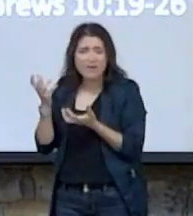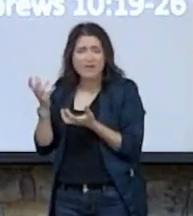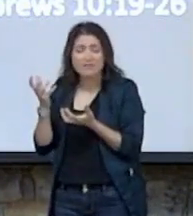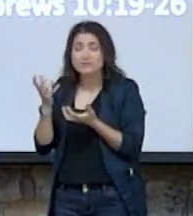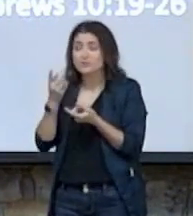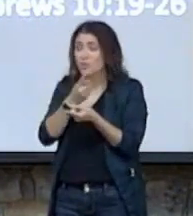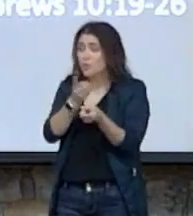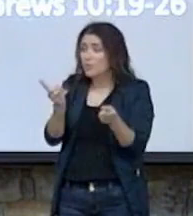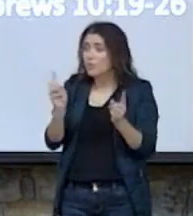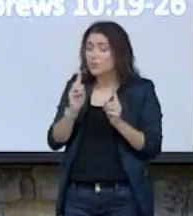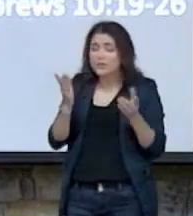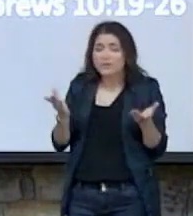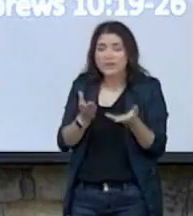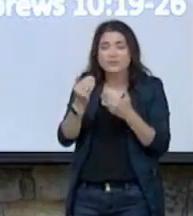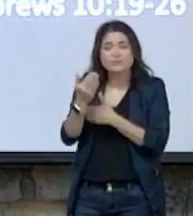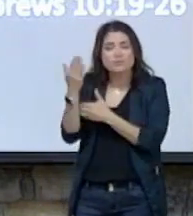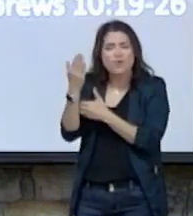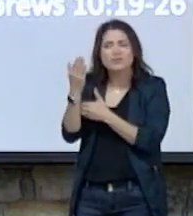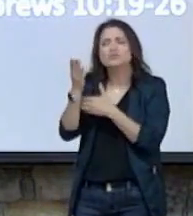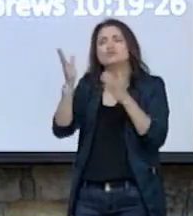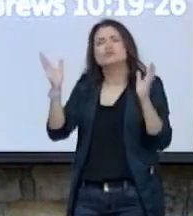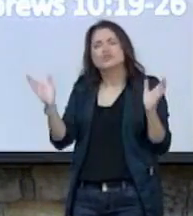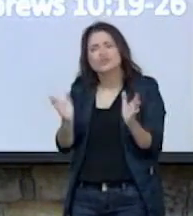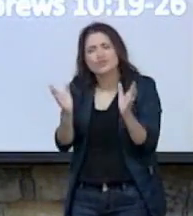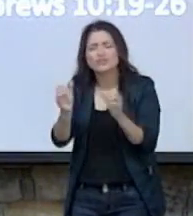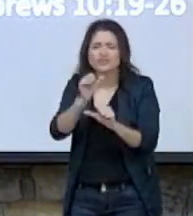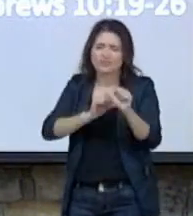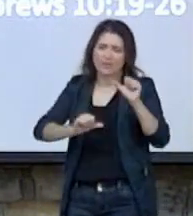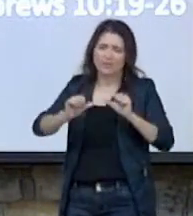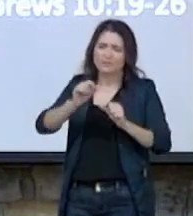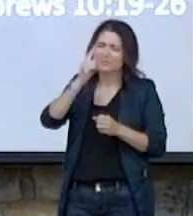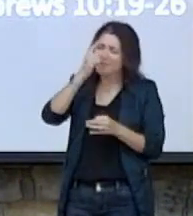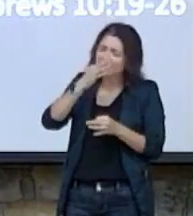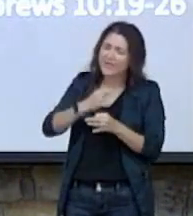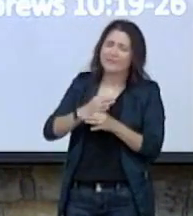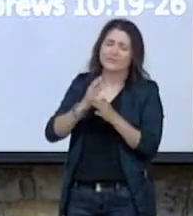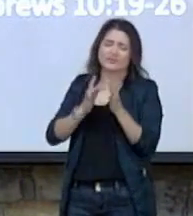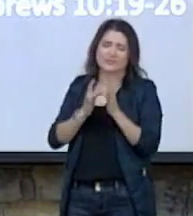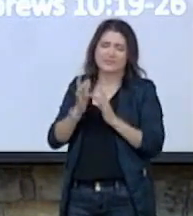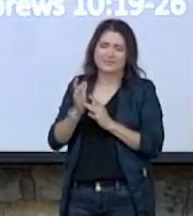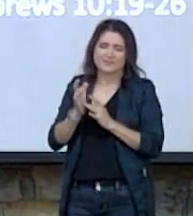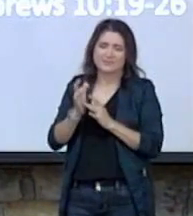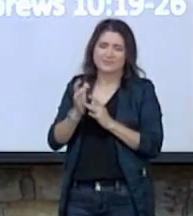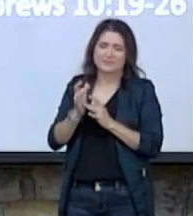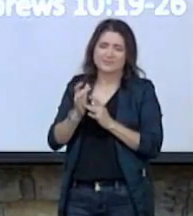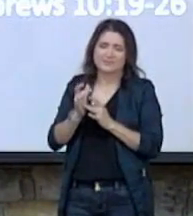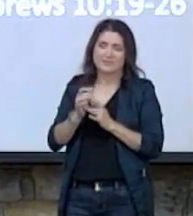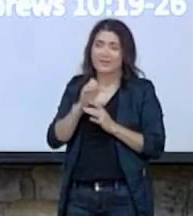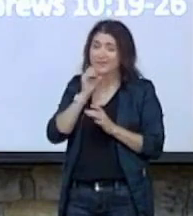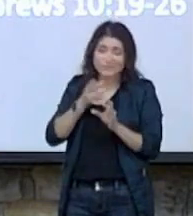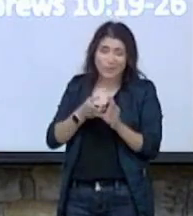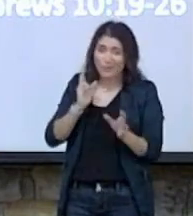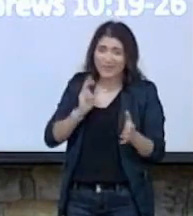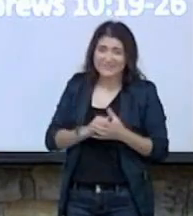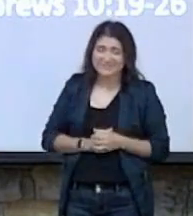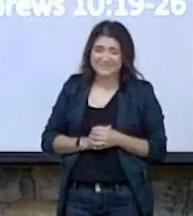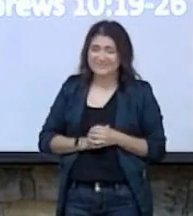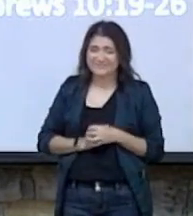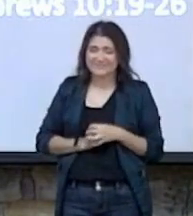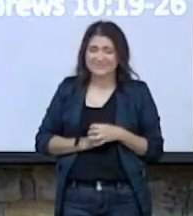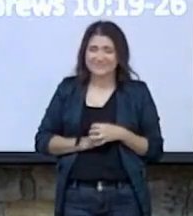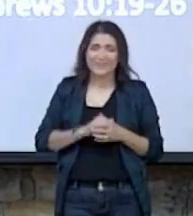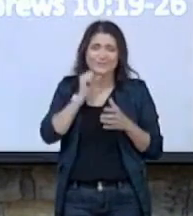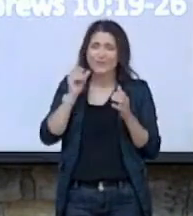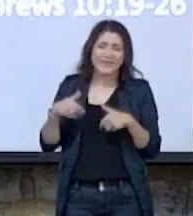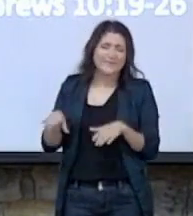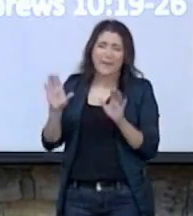this morning to encourage each other to be faithful to Jesus. Don't quit. Don't